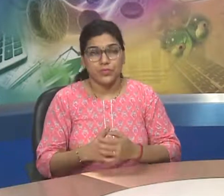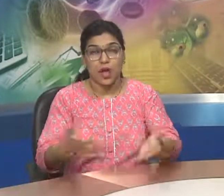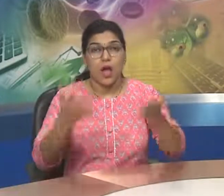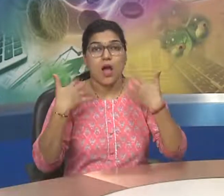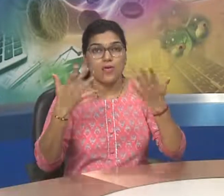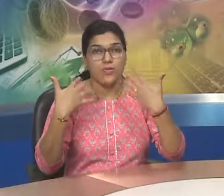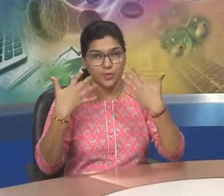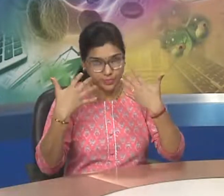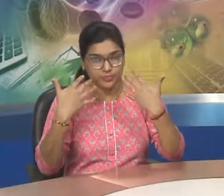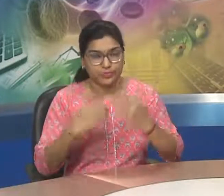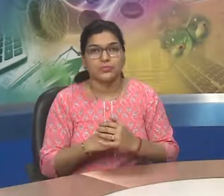Second point,